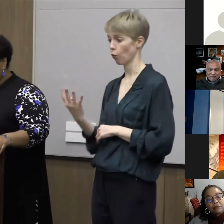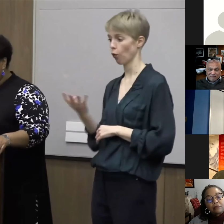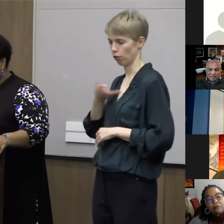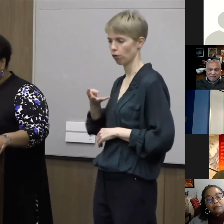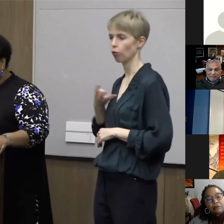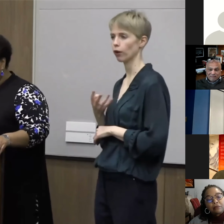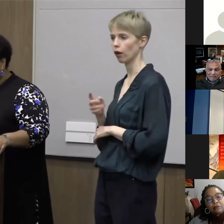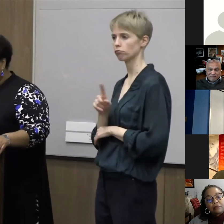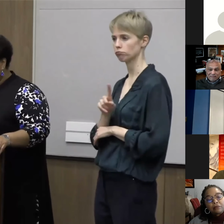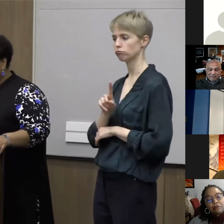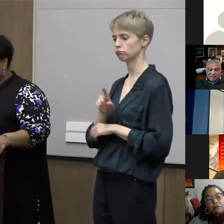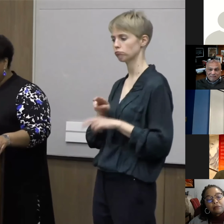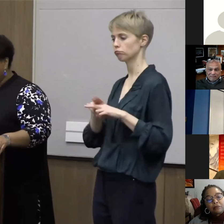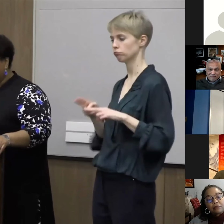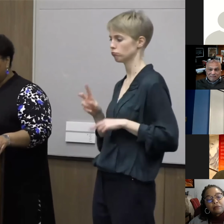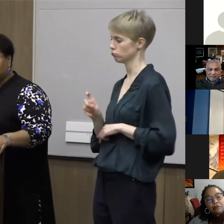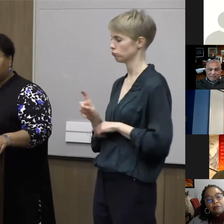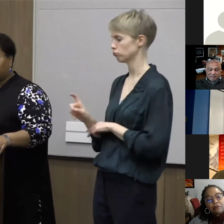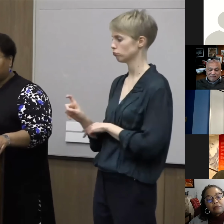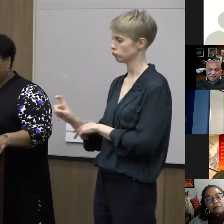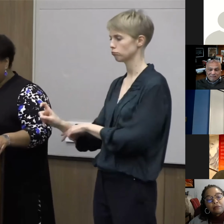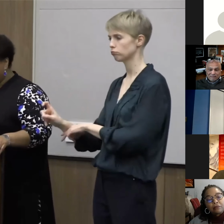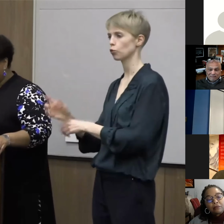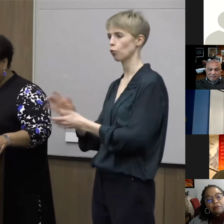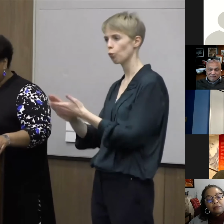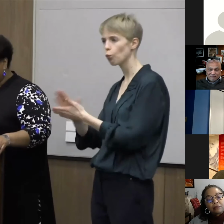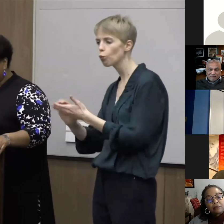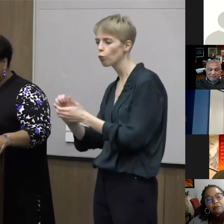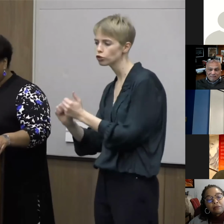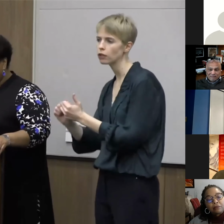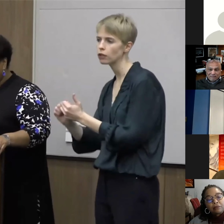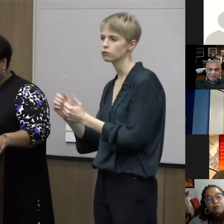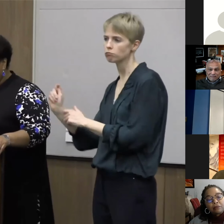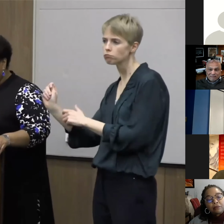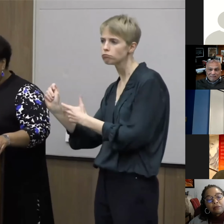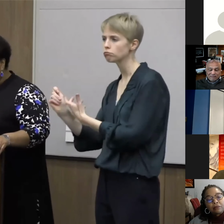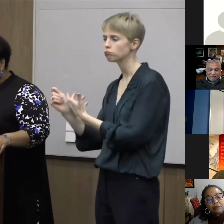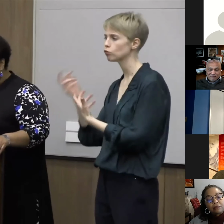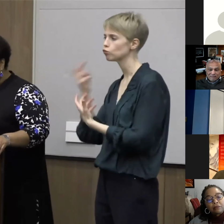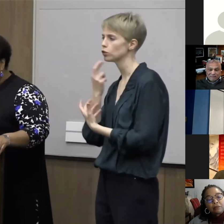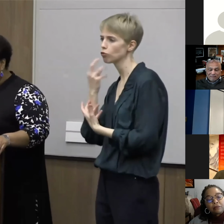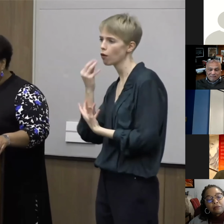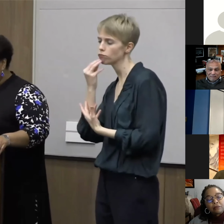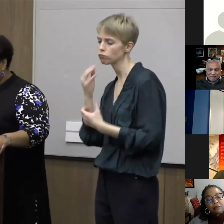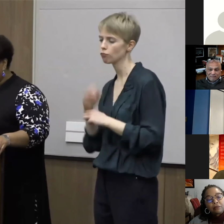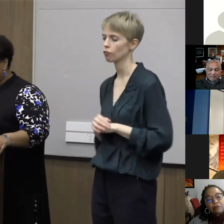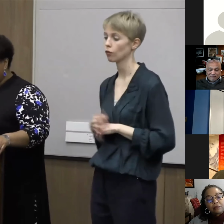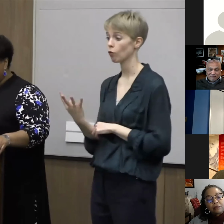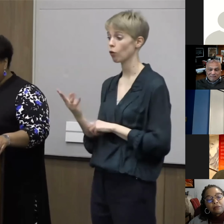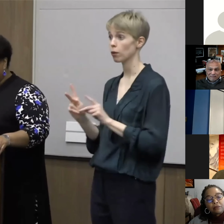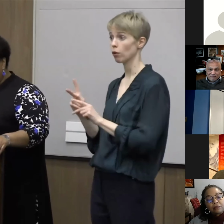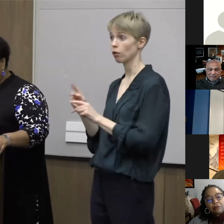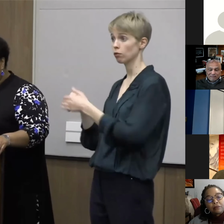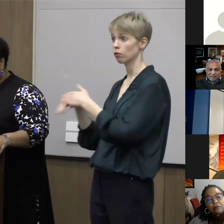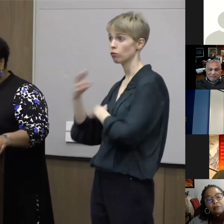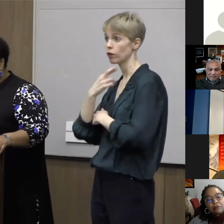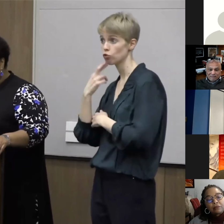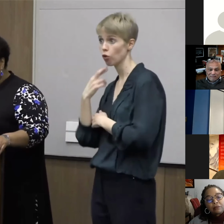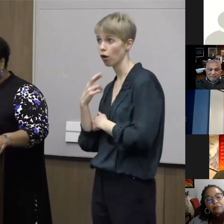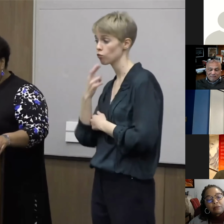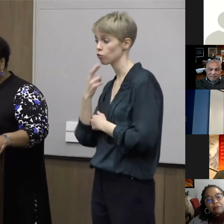the washroom, and some went to go to the restaurant. The 4 people who had gone to the restaurant was ordered